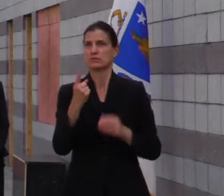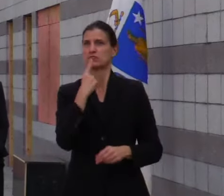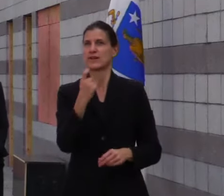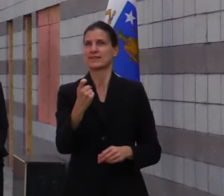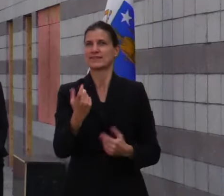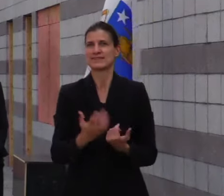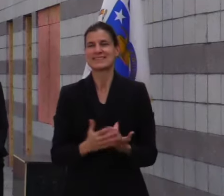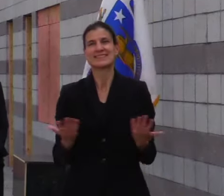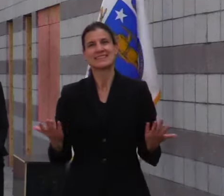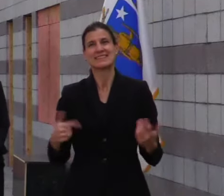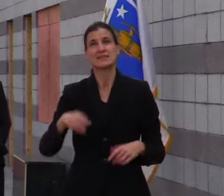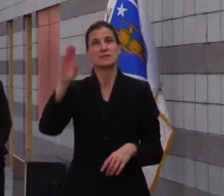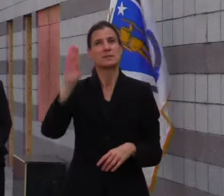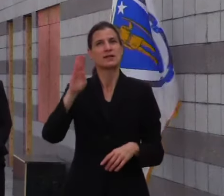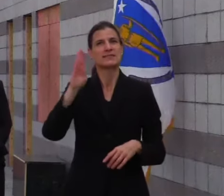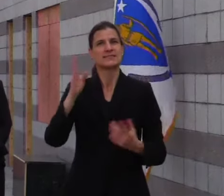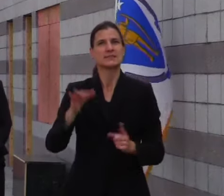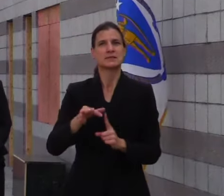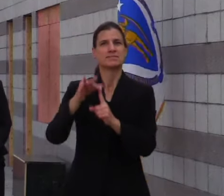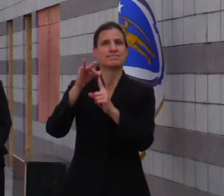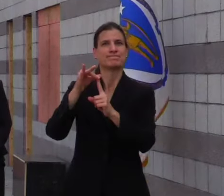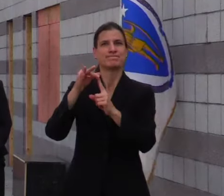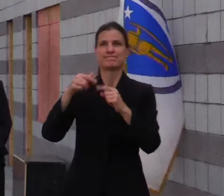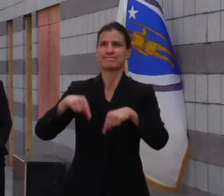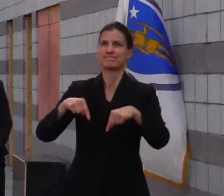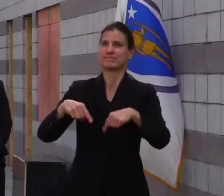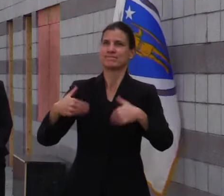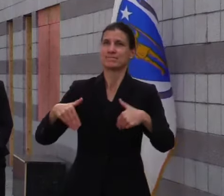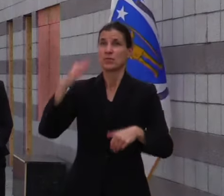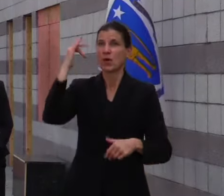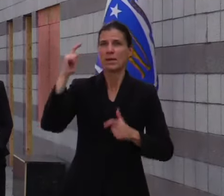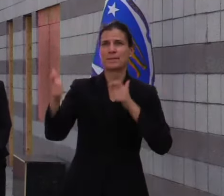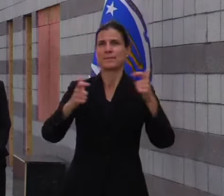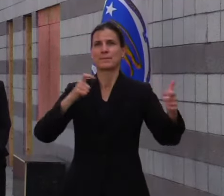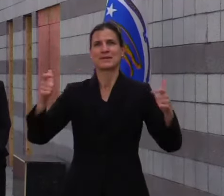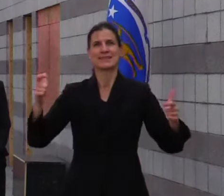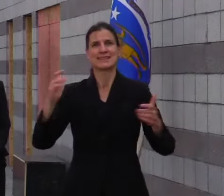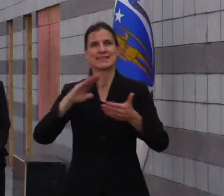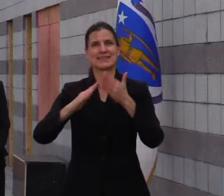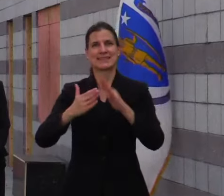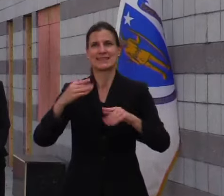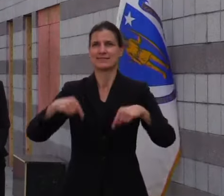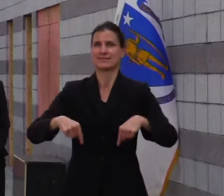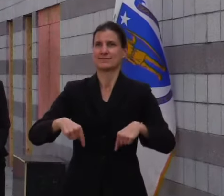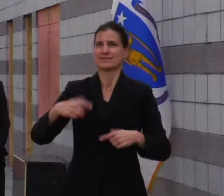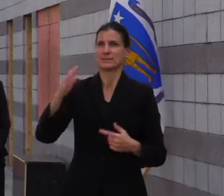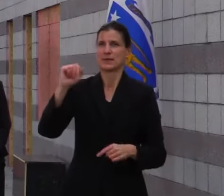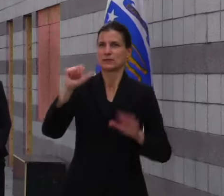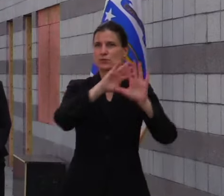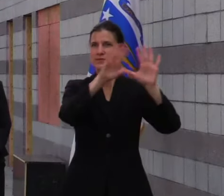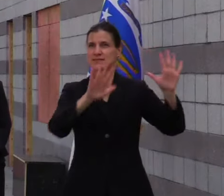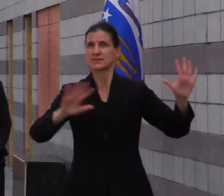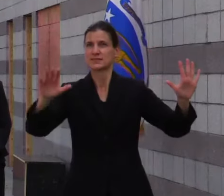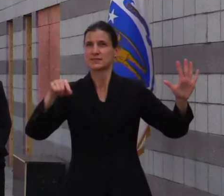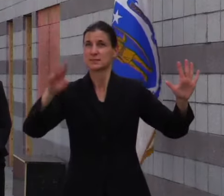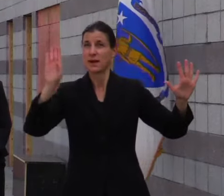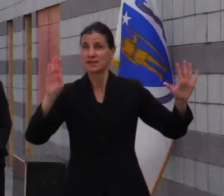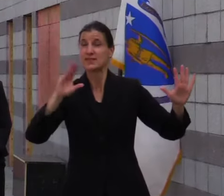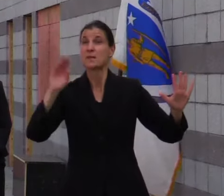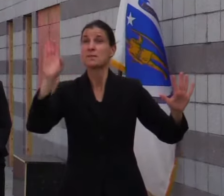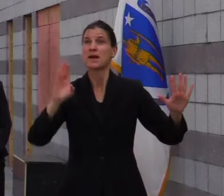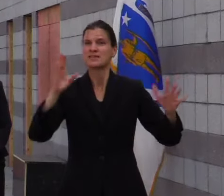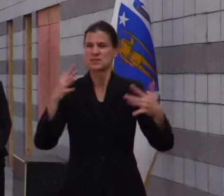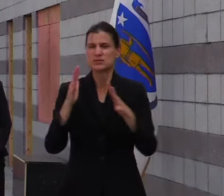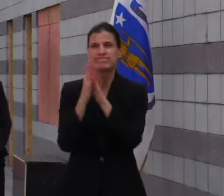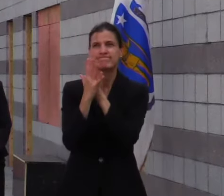other communities, not just because it's the largest community in Massachusetts, but also because of its density. It's also home to a